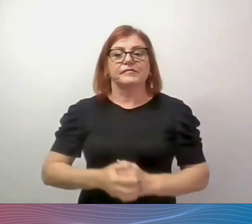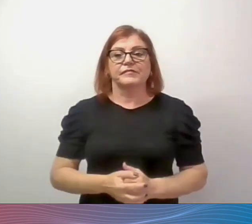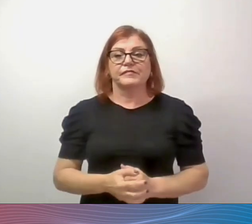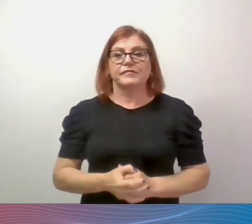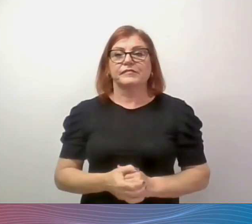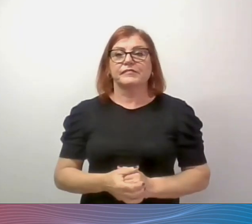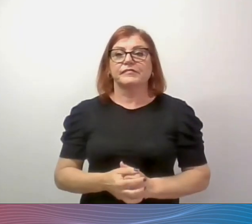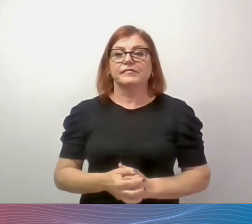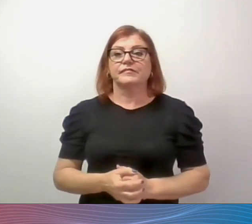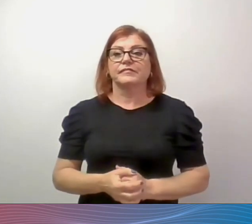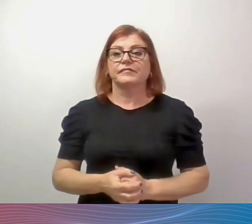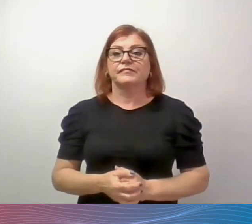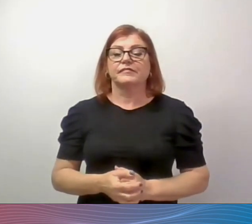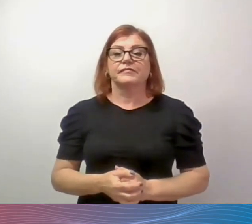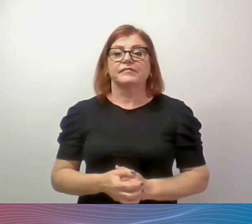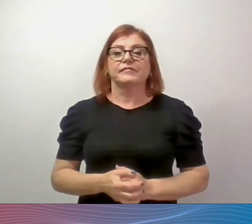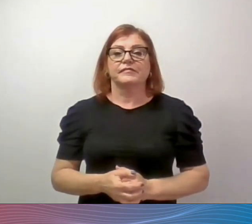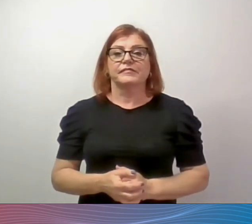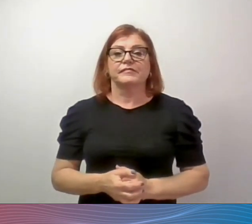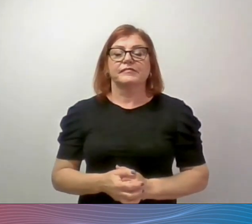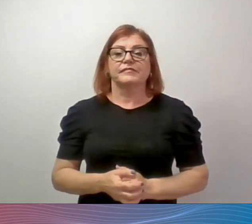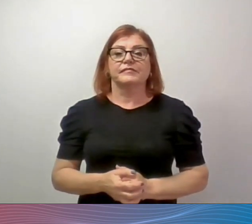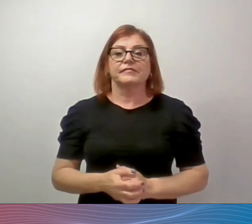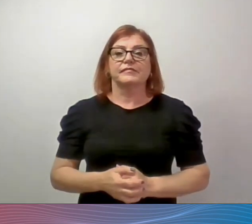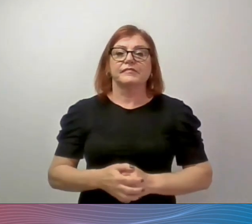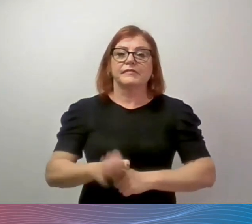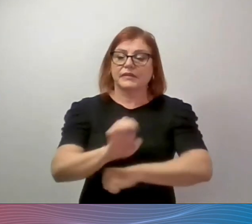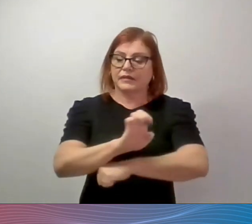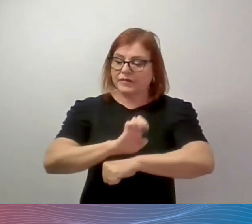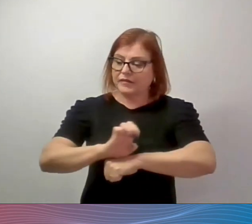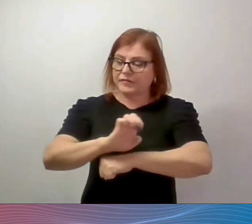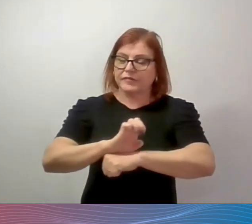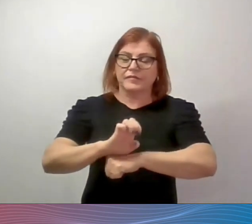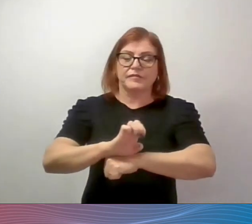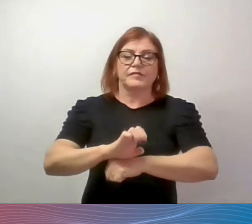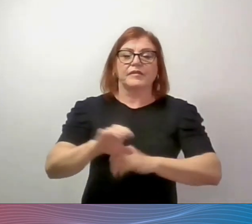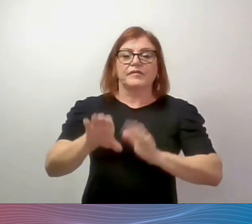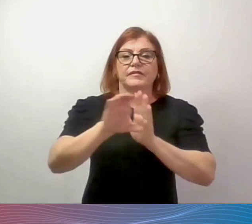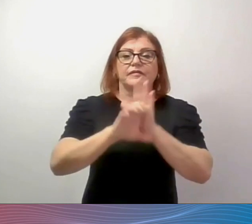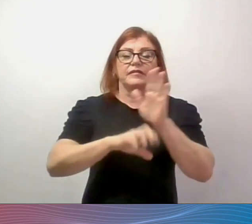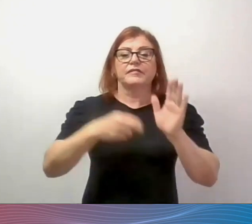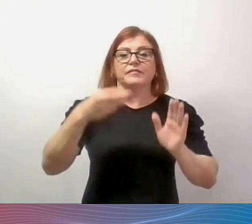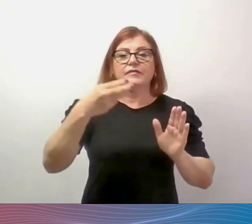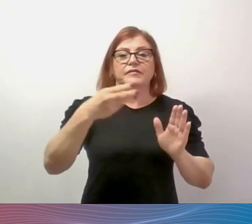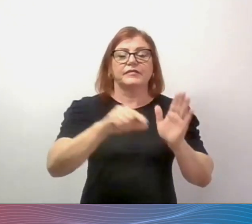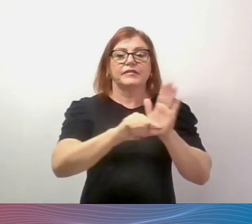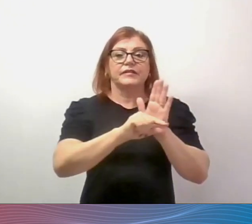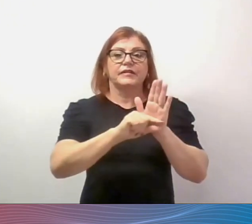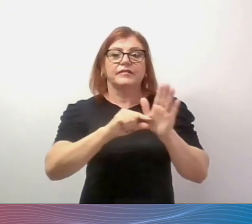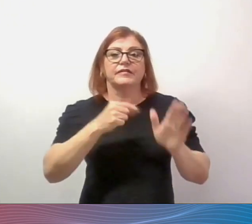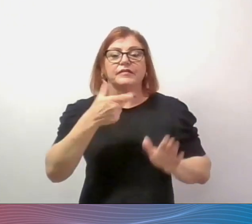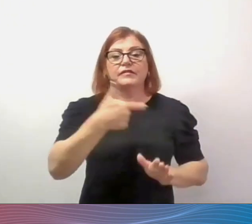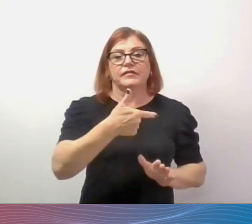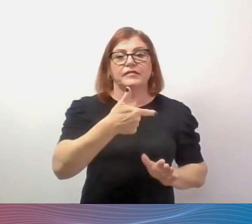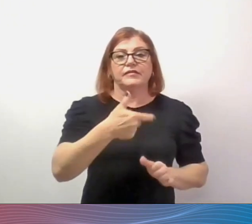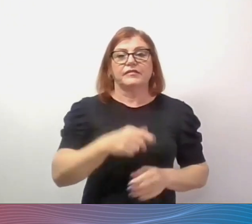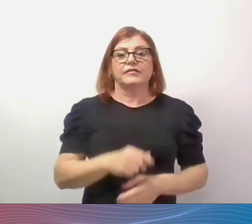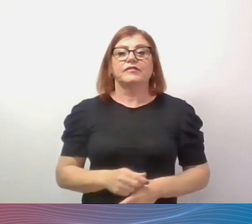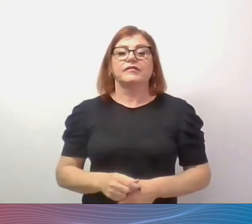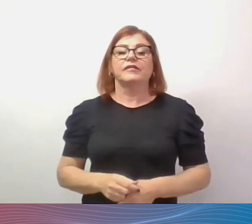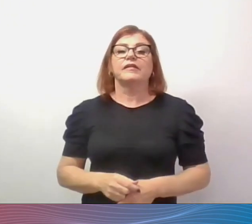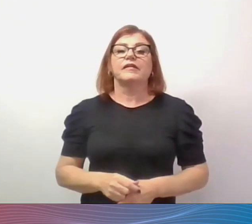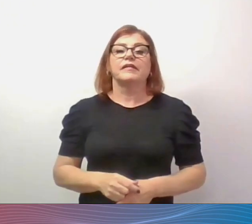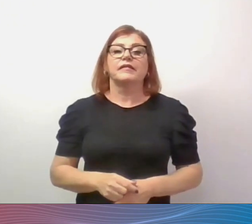Por isso que em Efésios 3, that's why in Ephesians 3, versículo 2, Paulo, ele disse que ele é